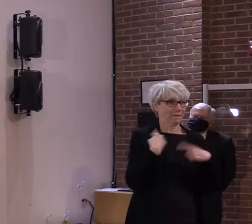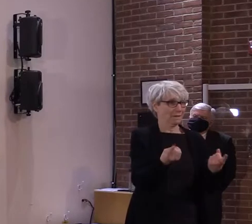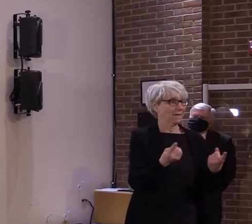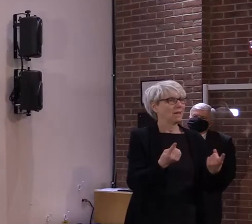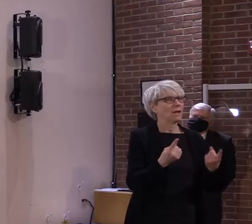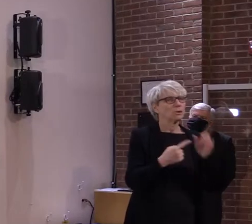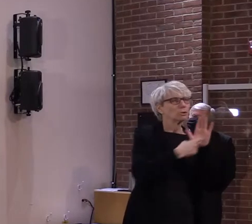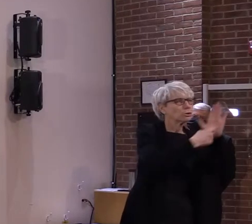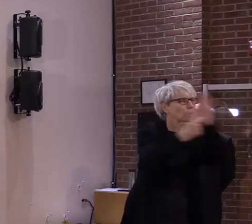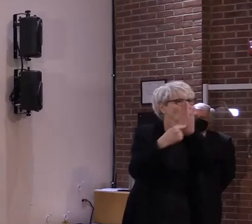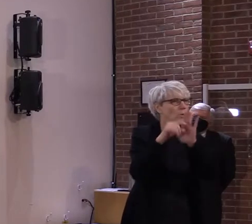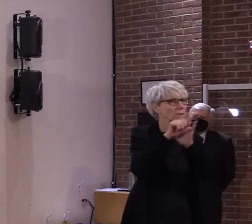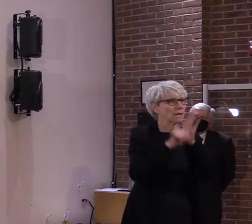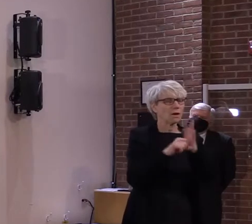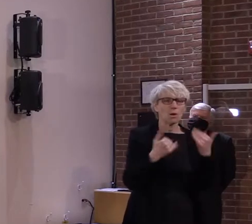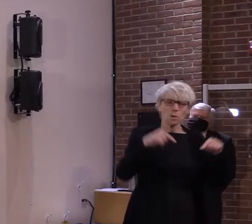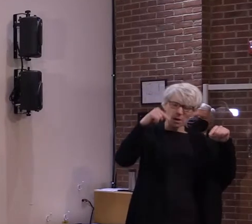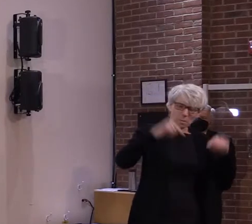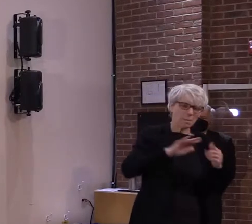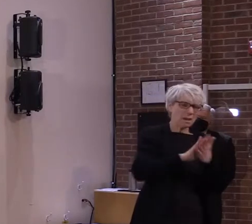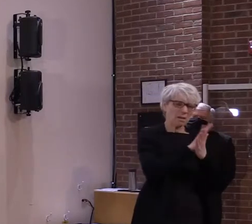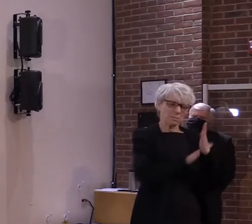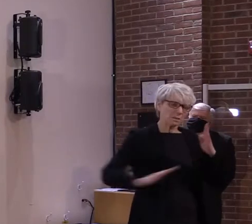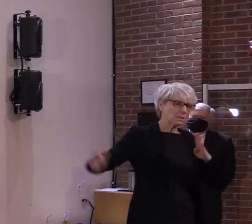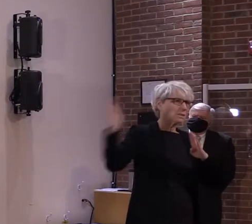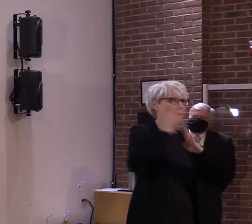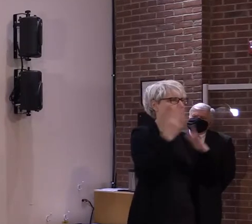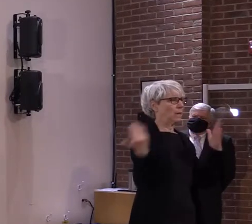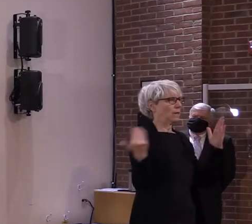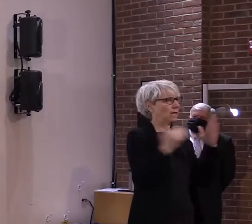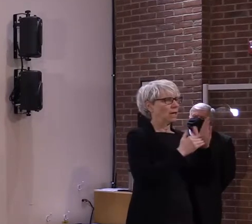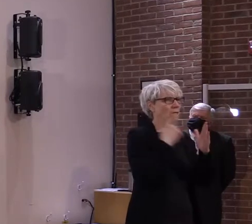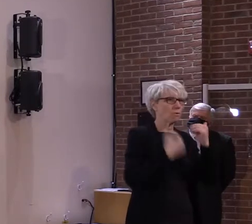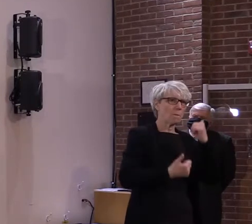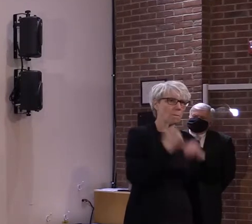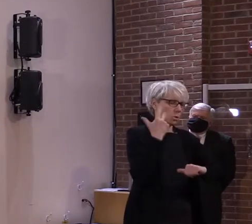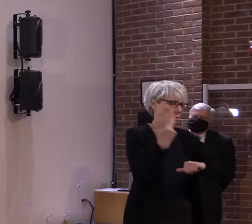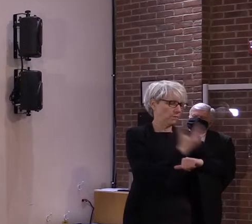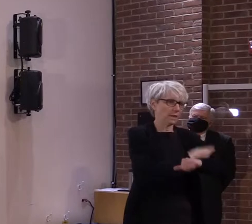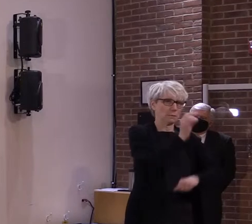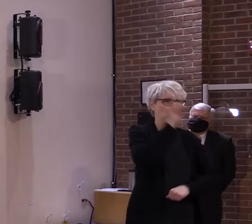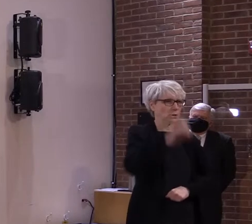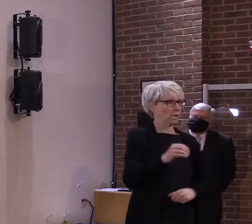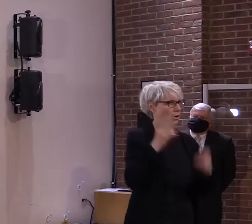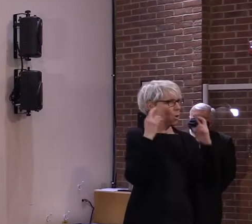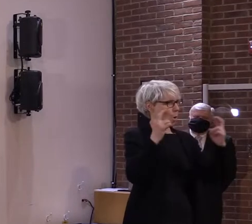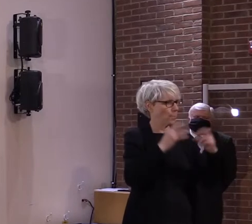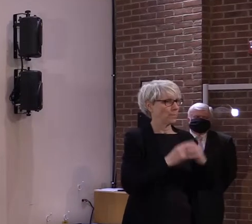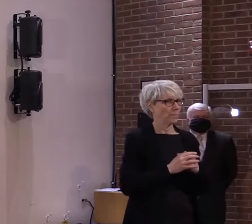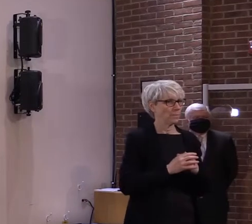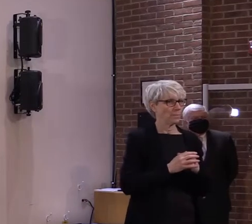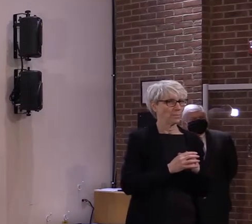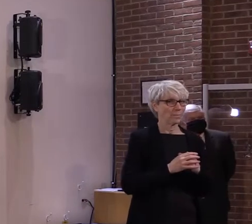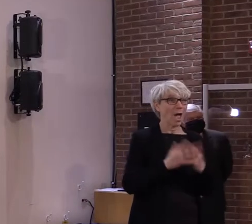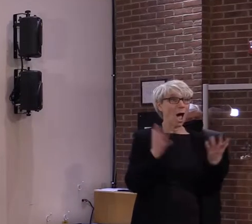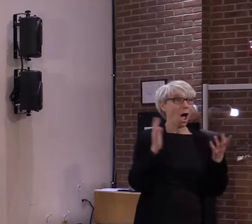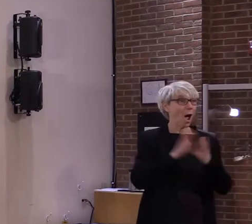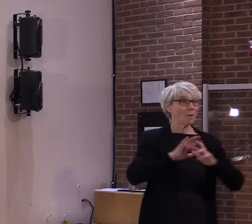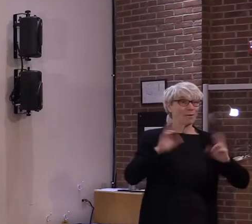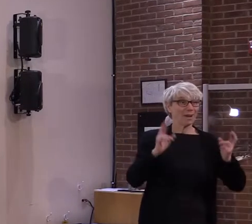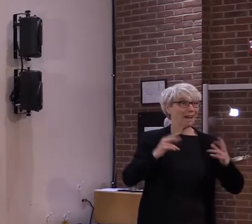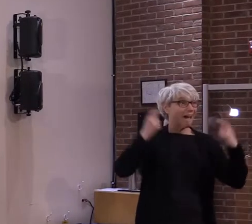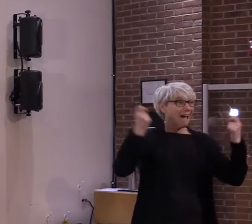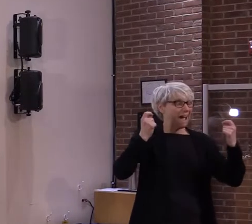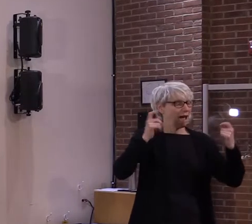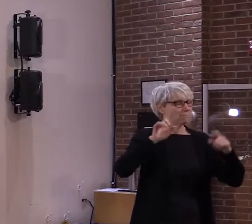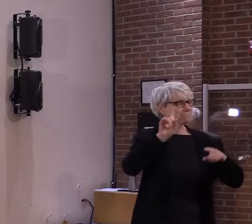the state with the largest amount of vaccine-produced immunity. It's not time to celebrate yet, but I hope